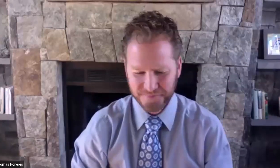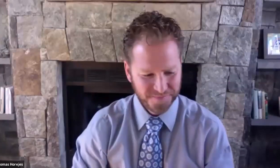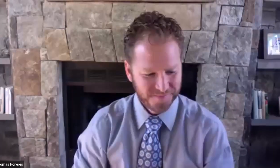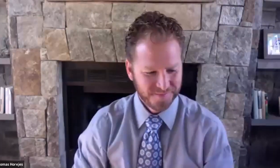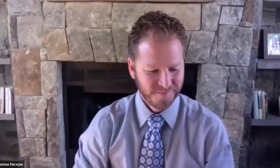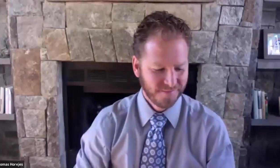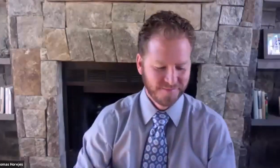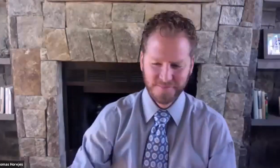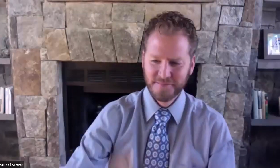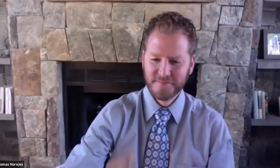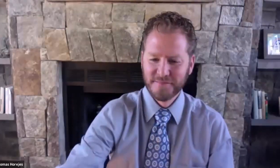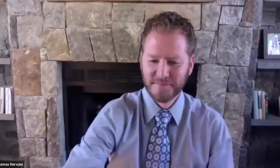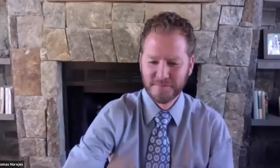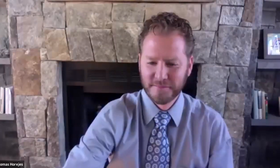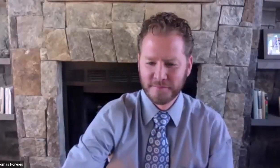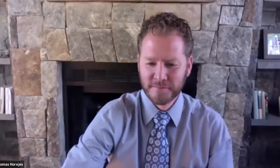All right, 10 seconds left.